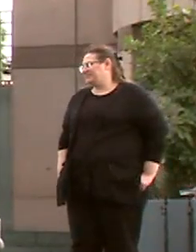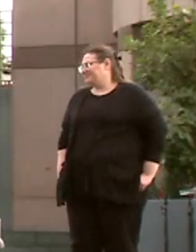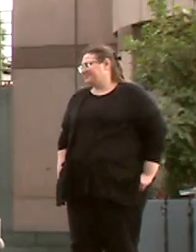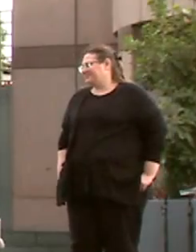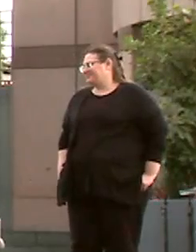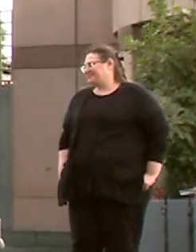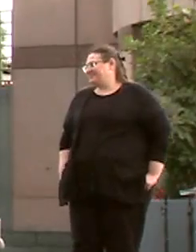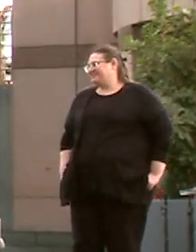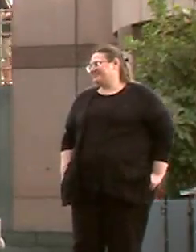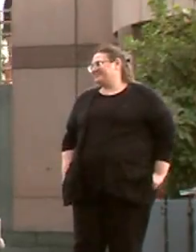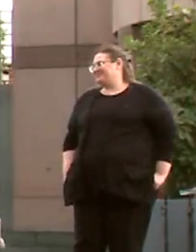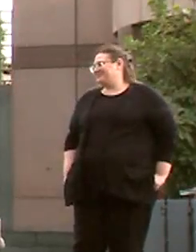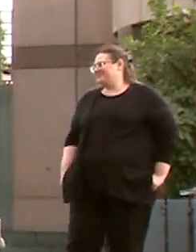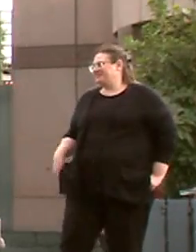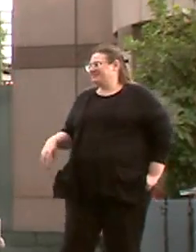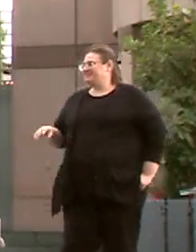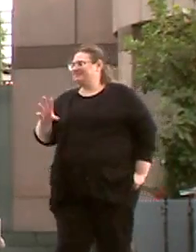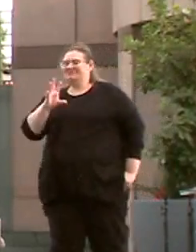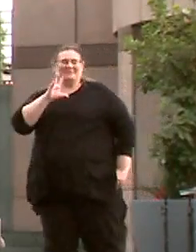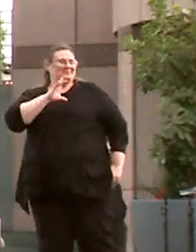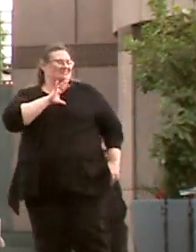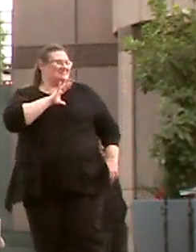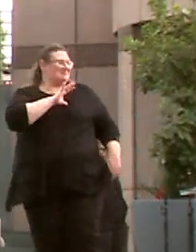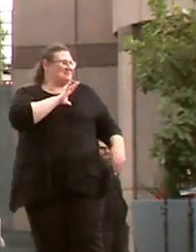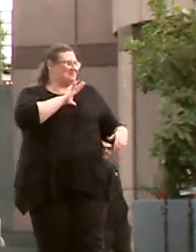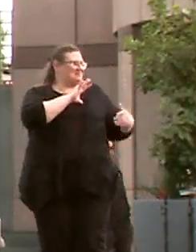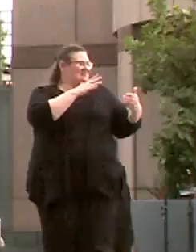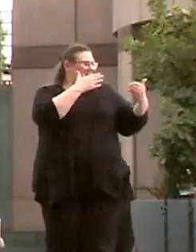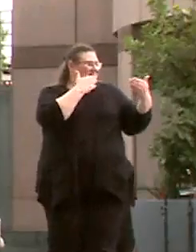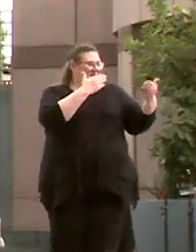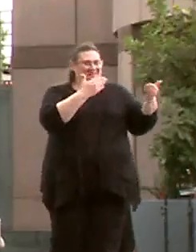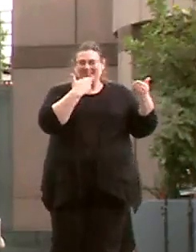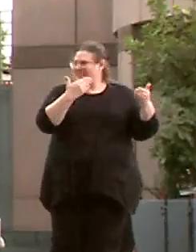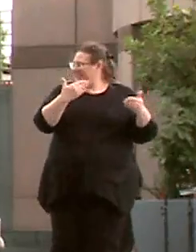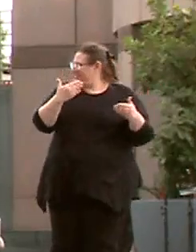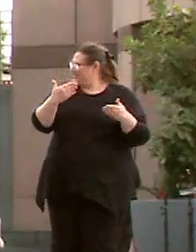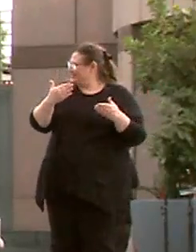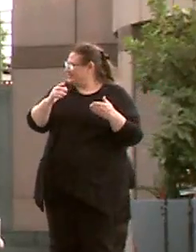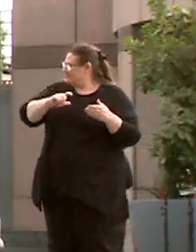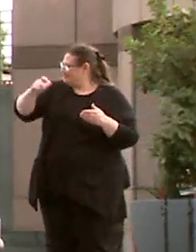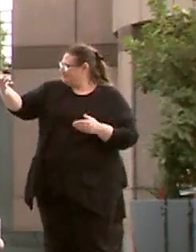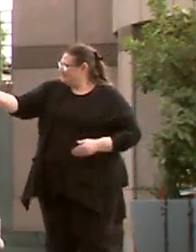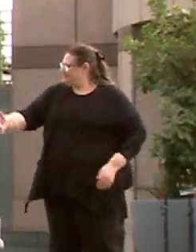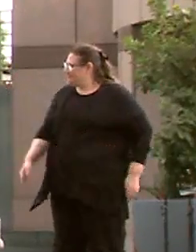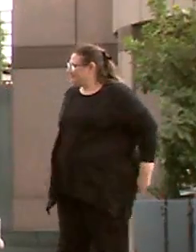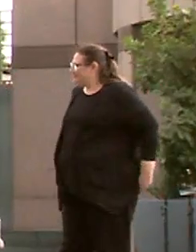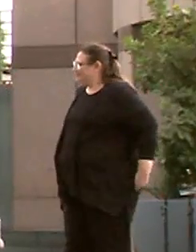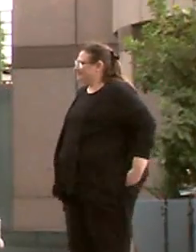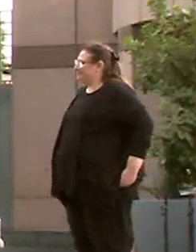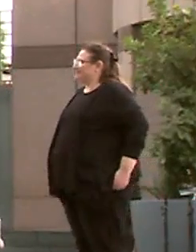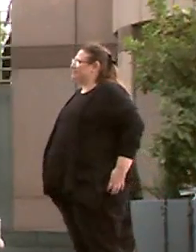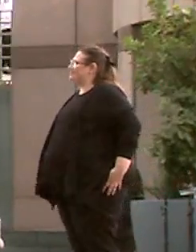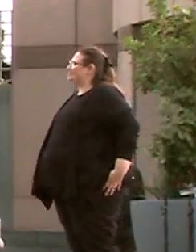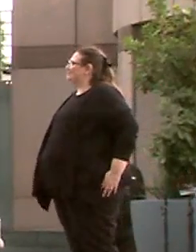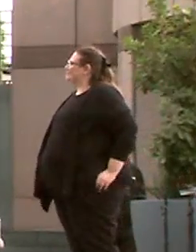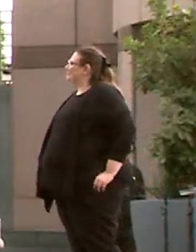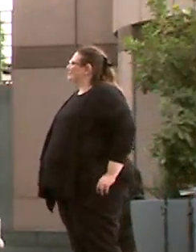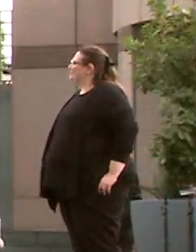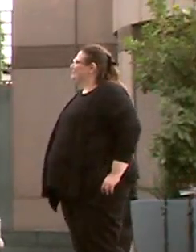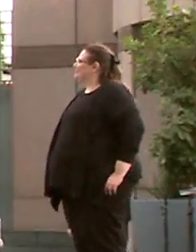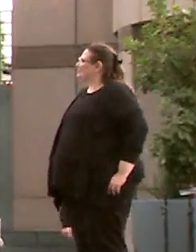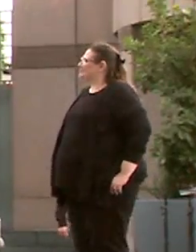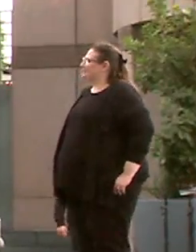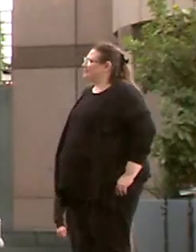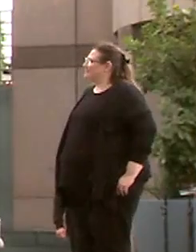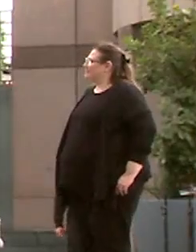I Awesome. encourage you guys to do the same. Thank you. And Nasreen, your final words. The underestimation that you have